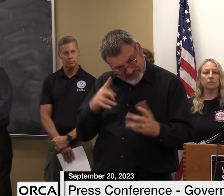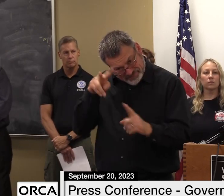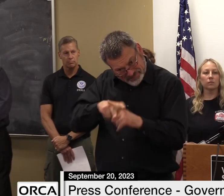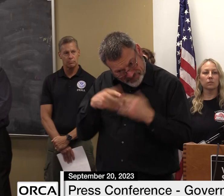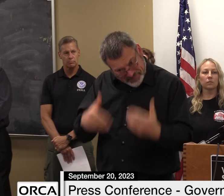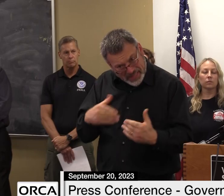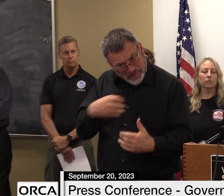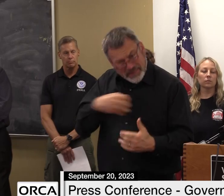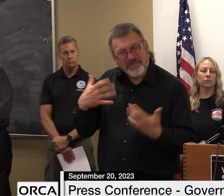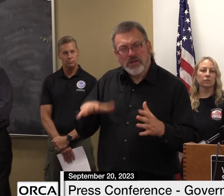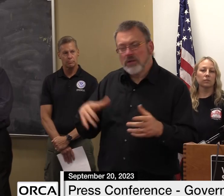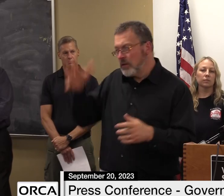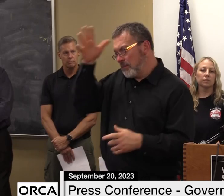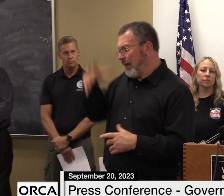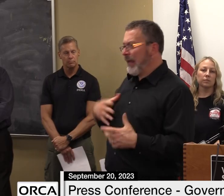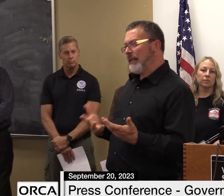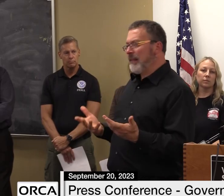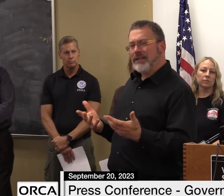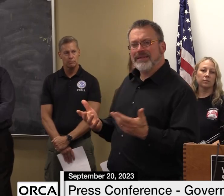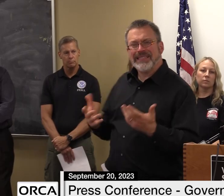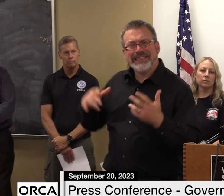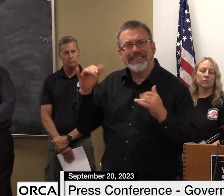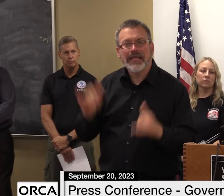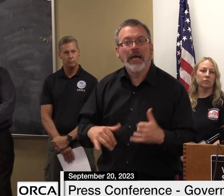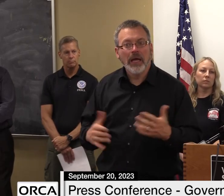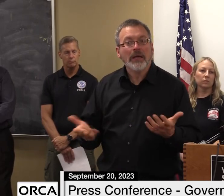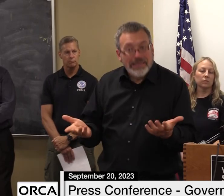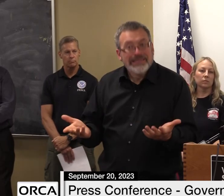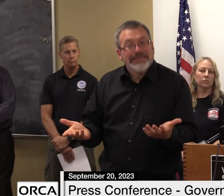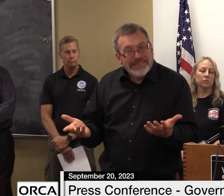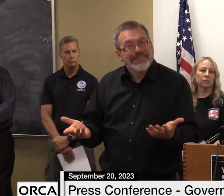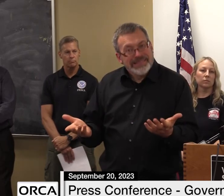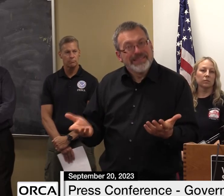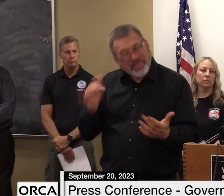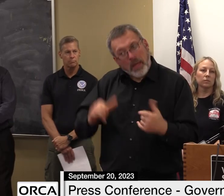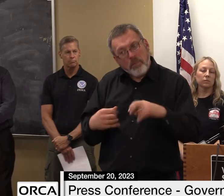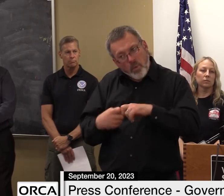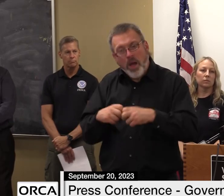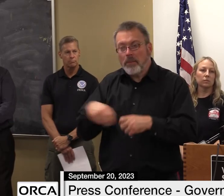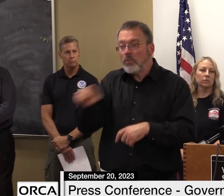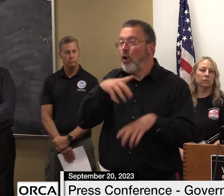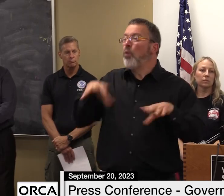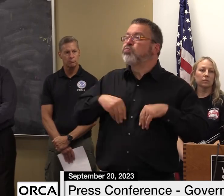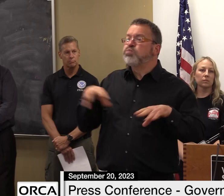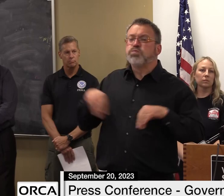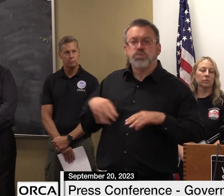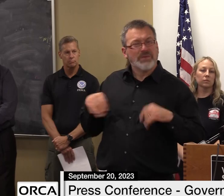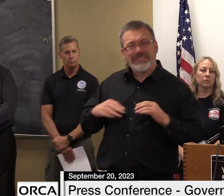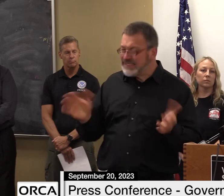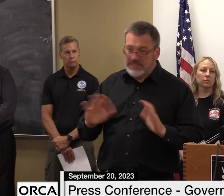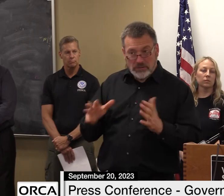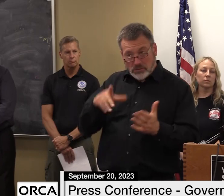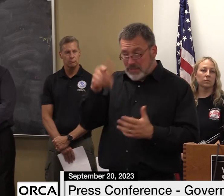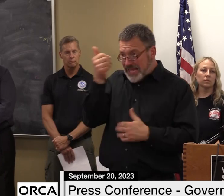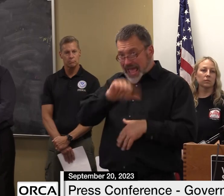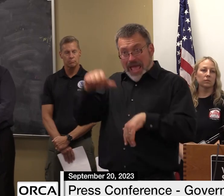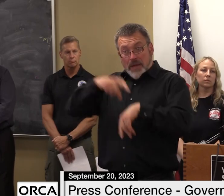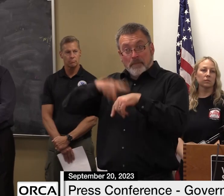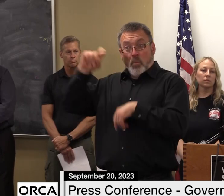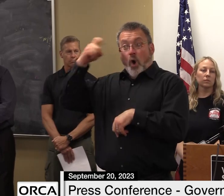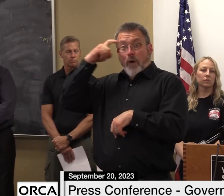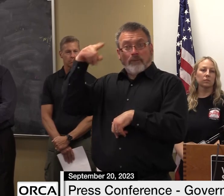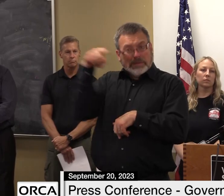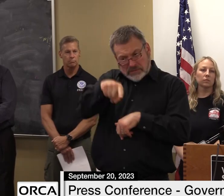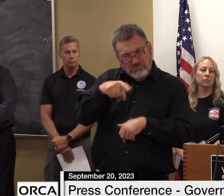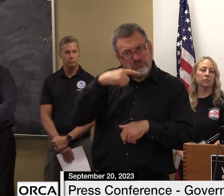FEMA denial? And he said, no. He said, I just got the letter, and I said, there's other